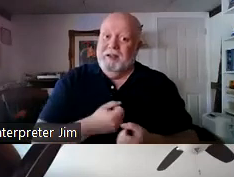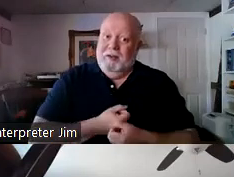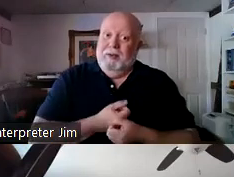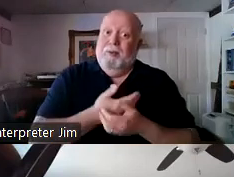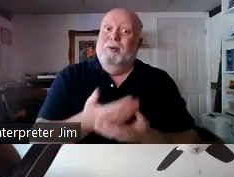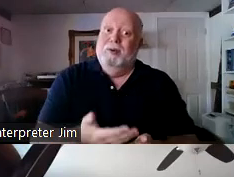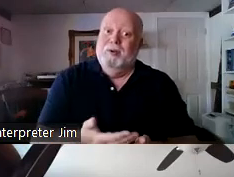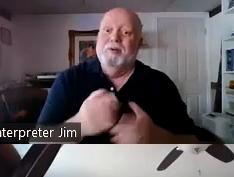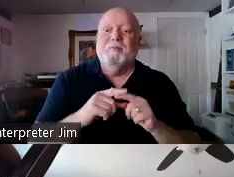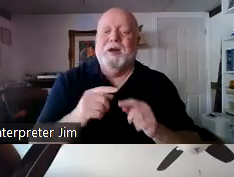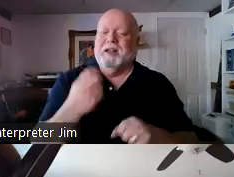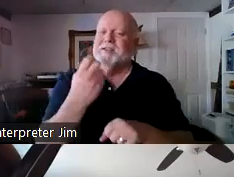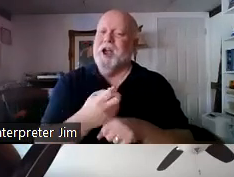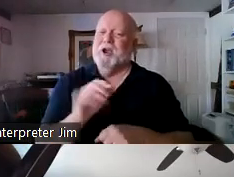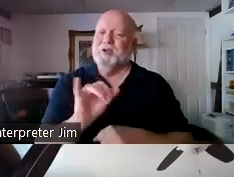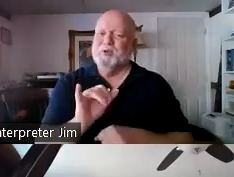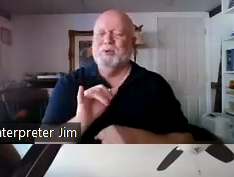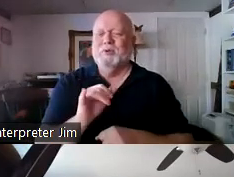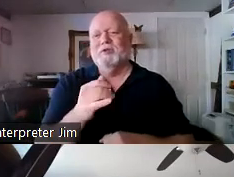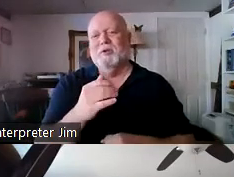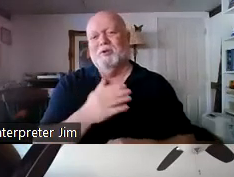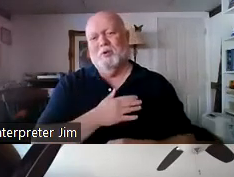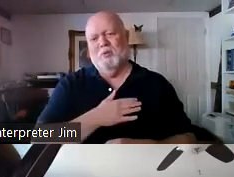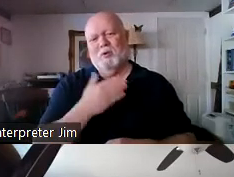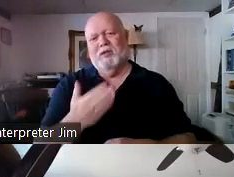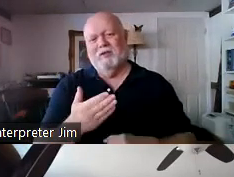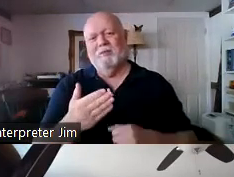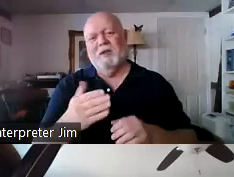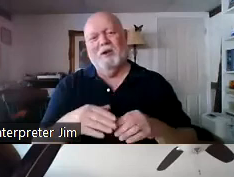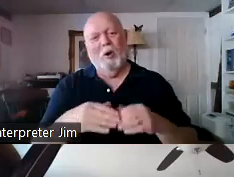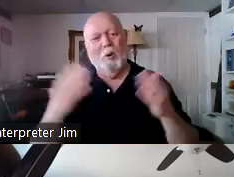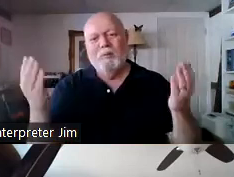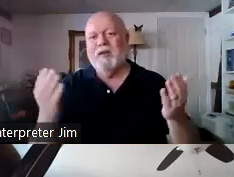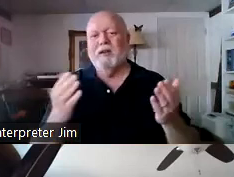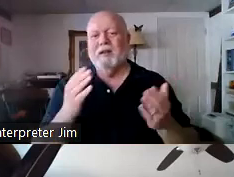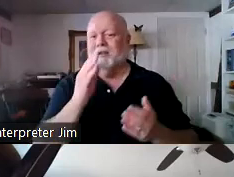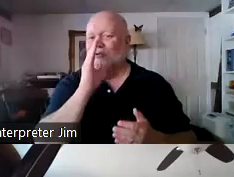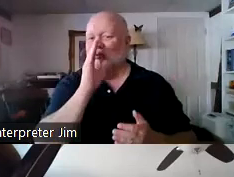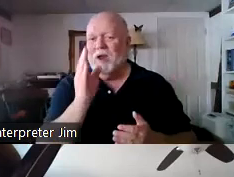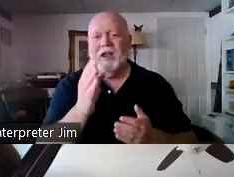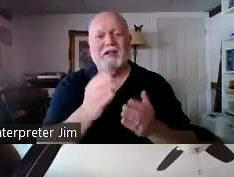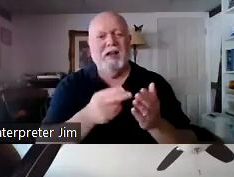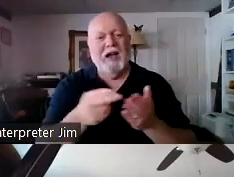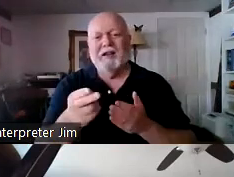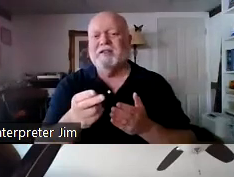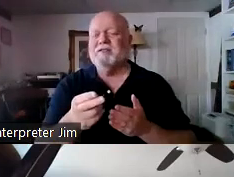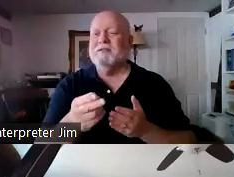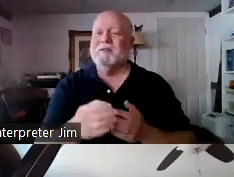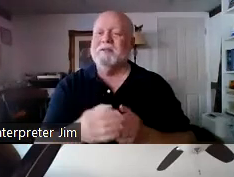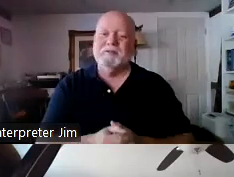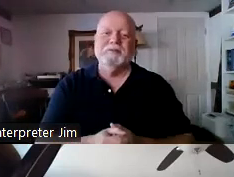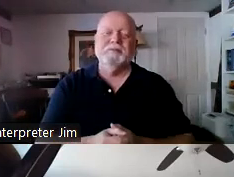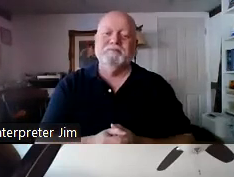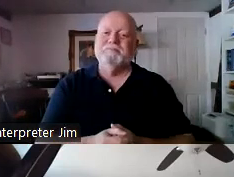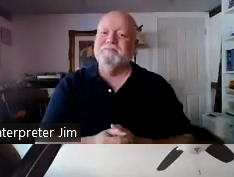you for your willingness to be open and direct and honest.